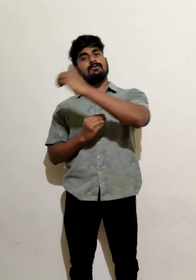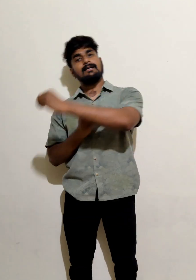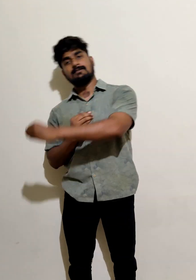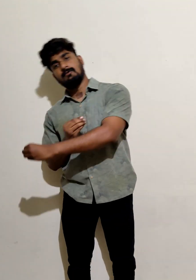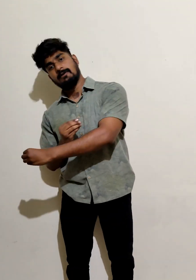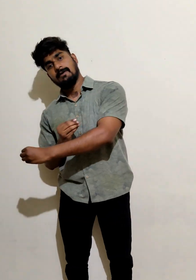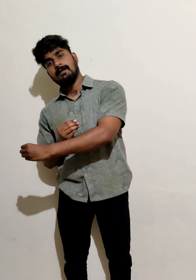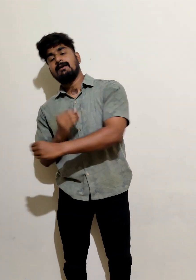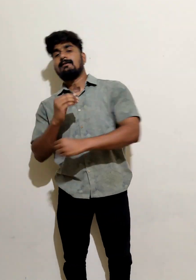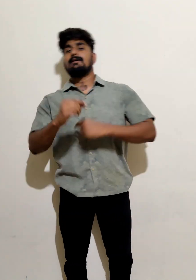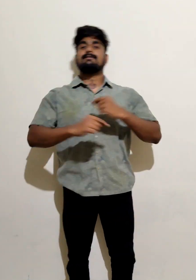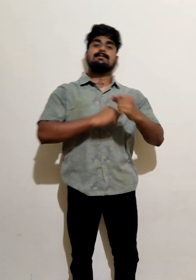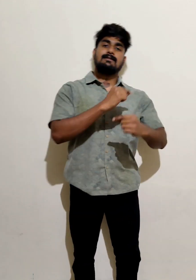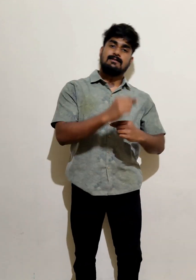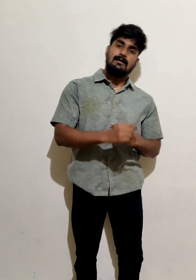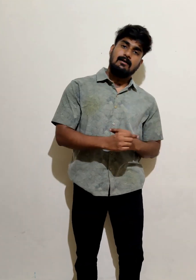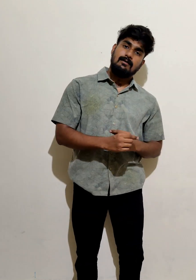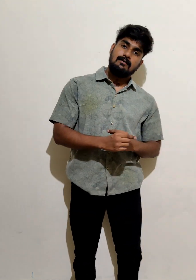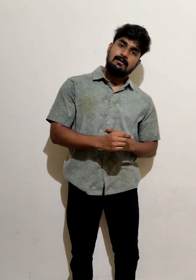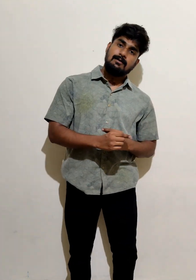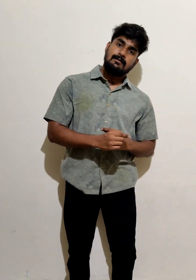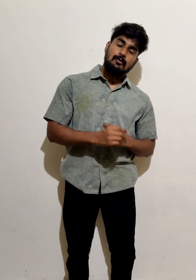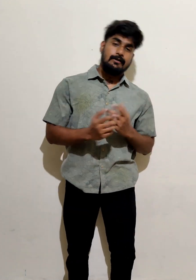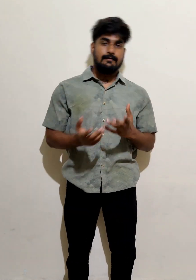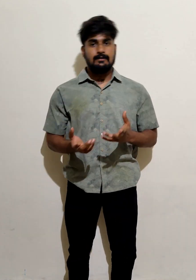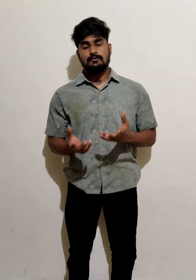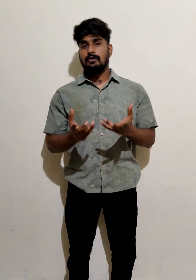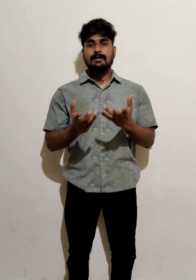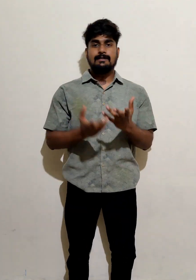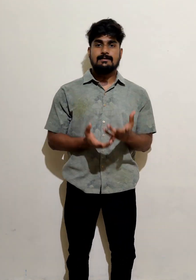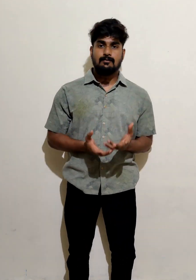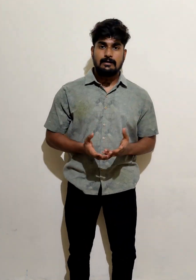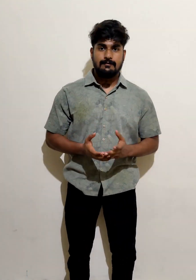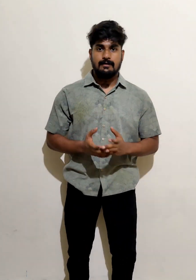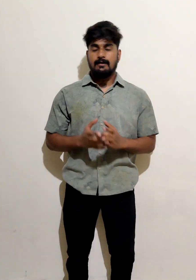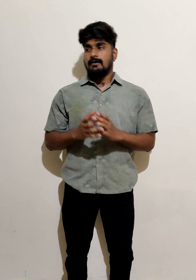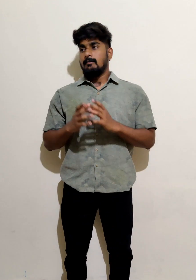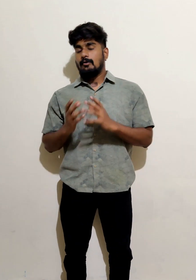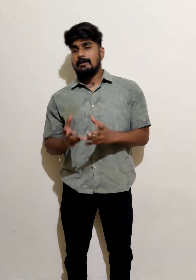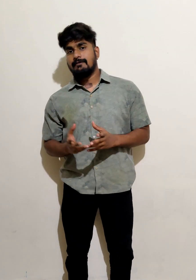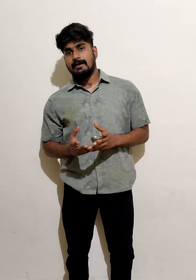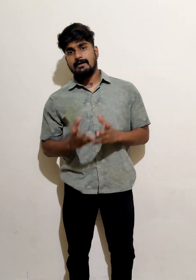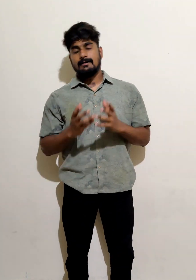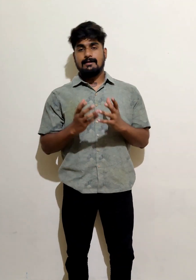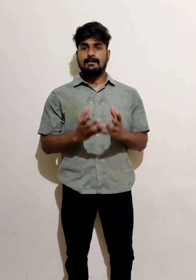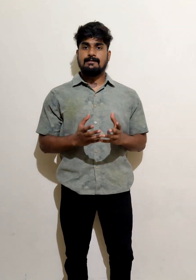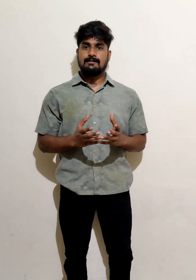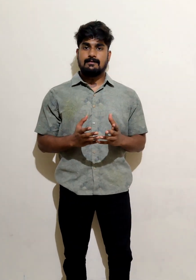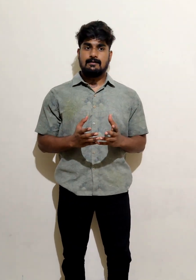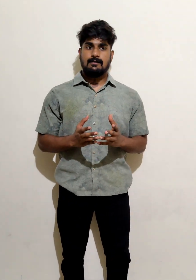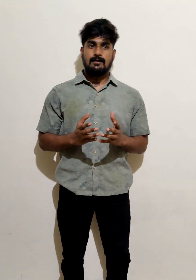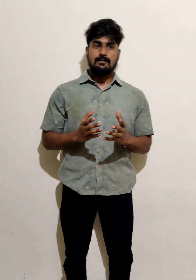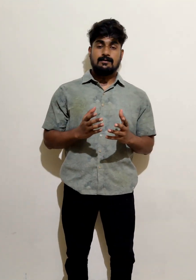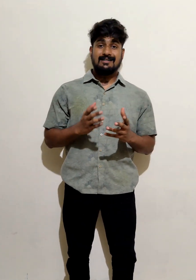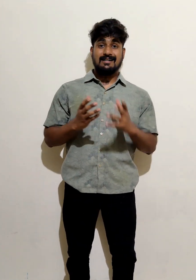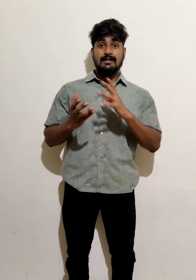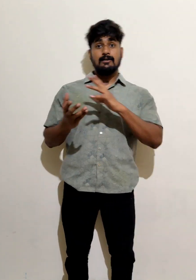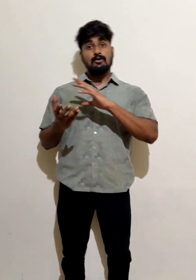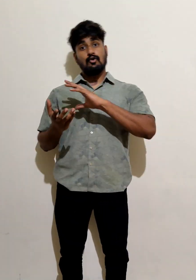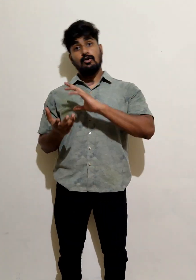the access modifier, let's discuss the modifier. So what is the modifier? Modifier is a